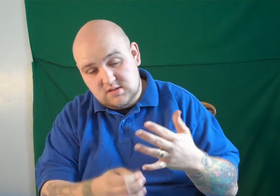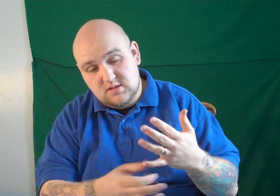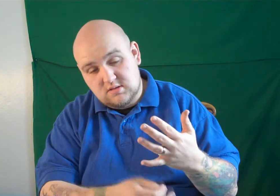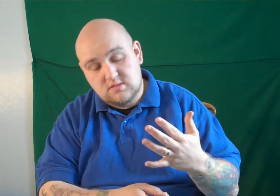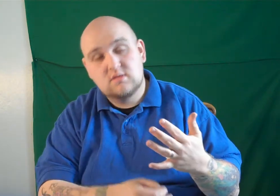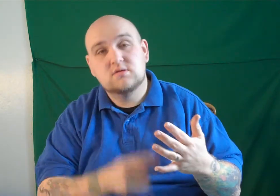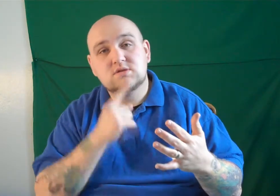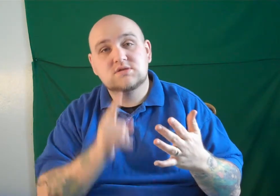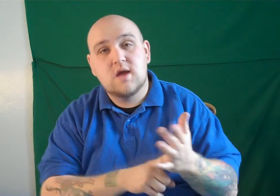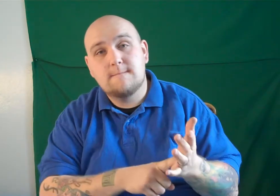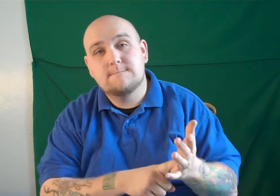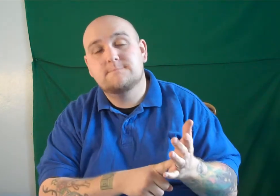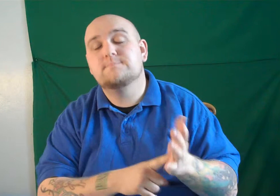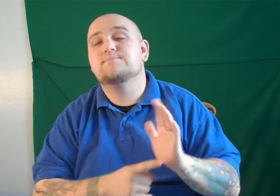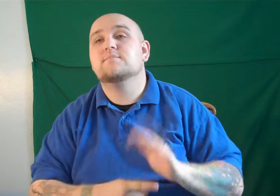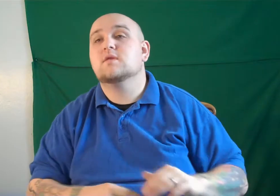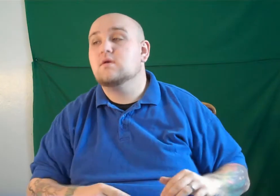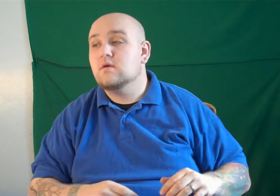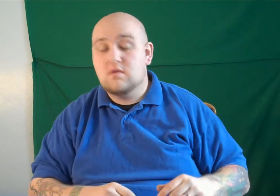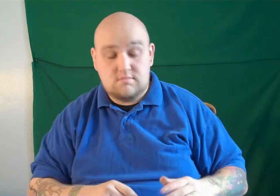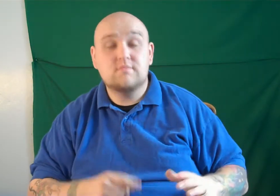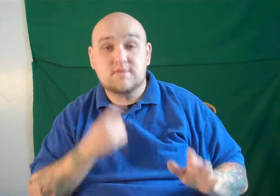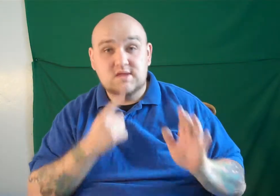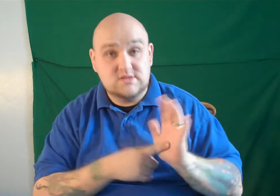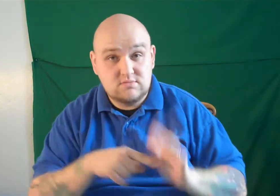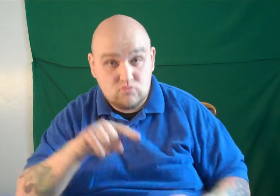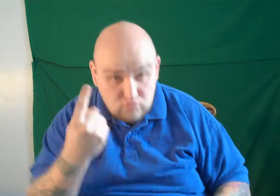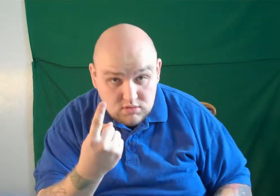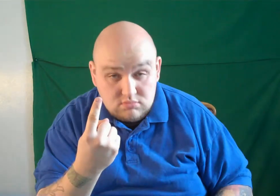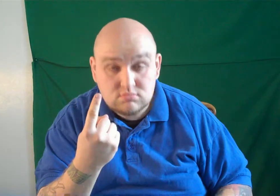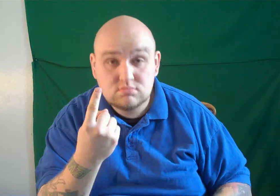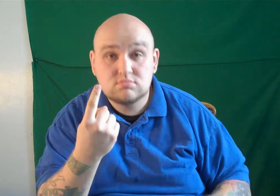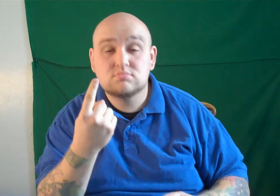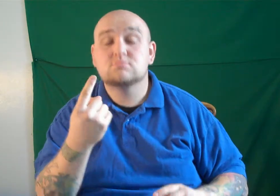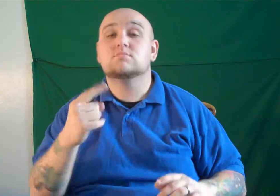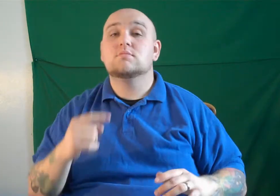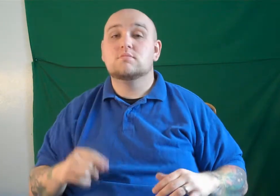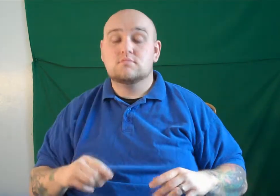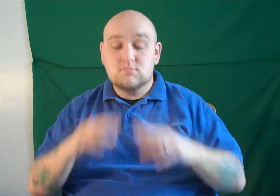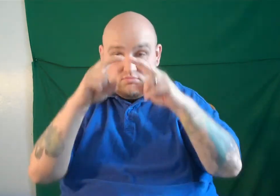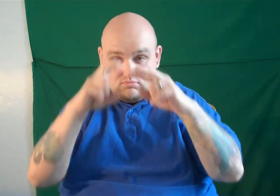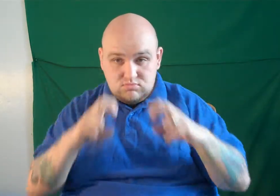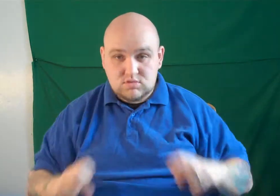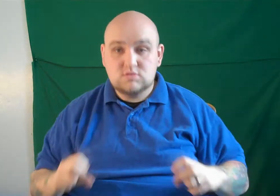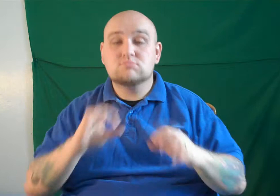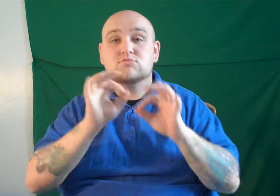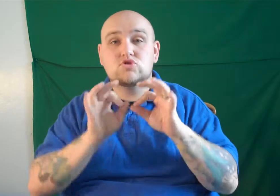skills. Okay, so again, under task number 1, assess each interpreting situation to determine if